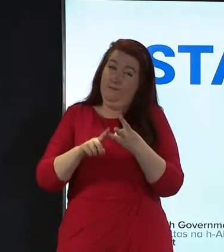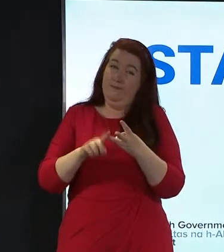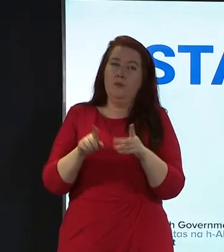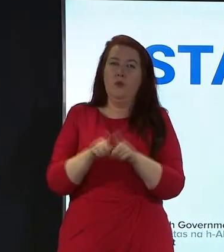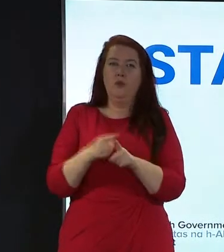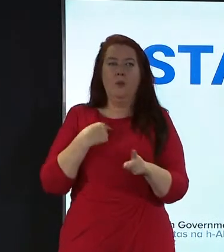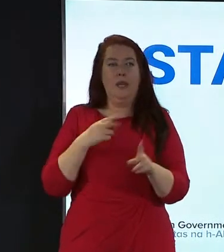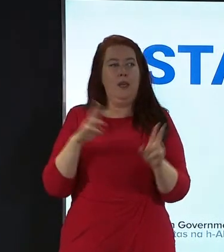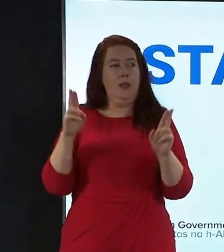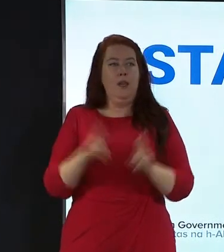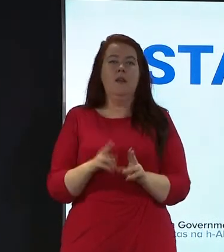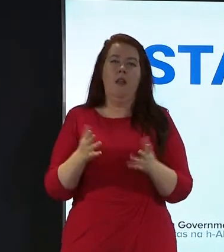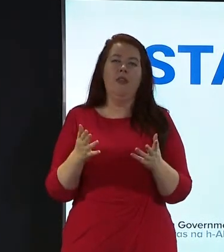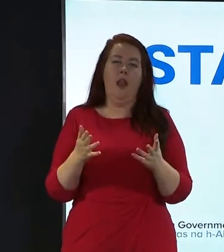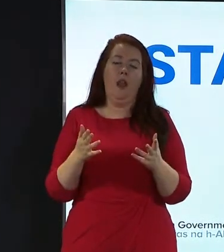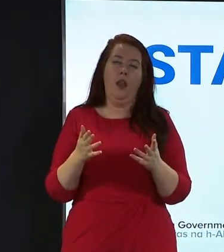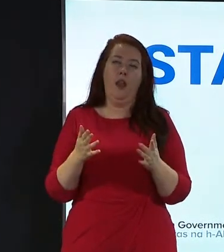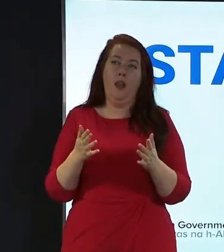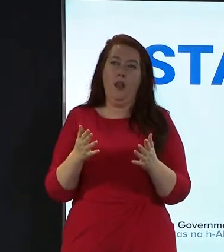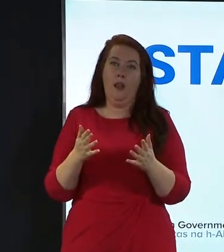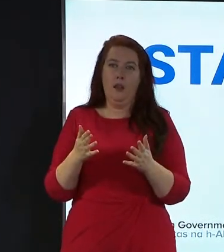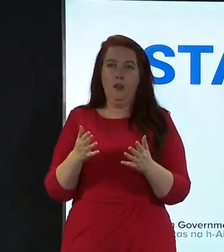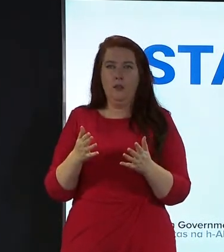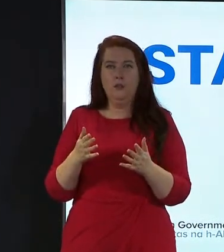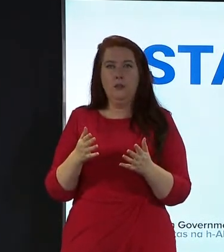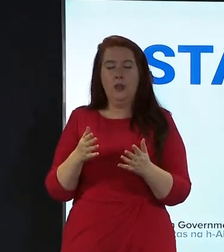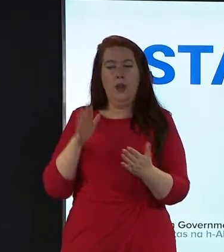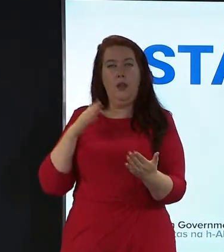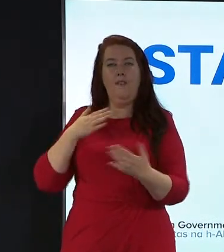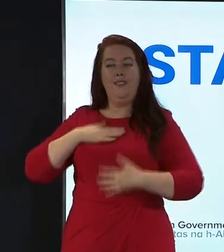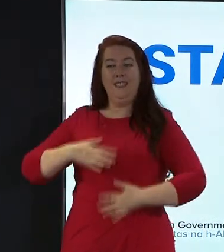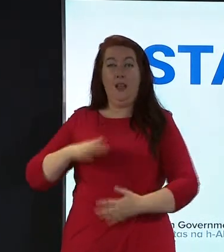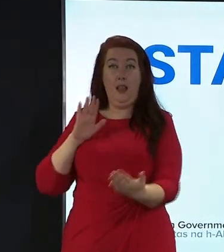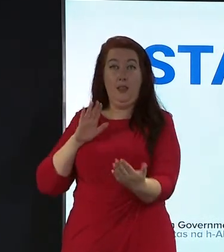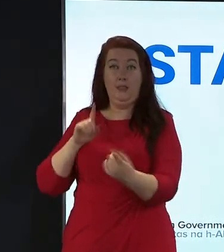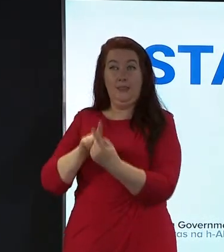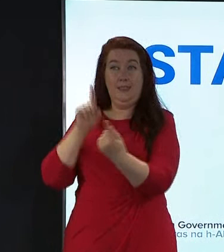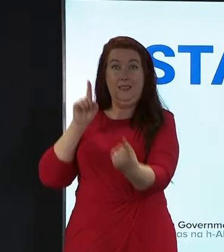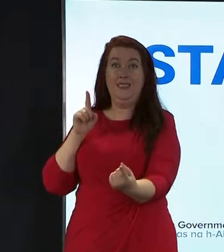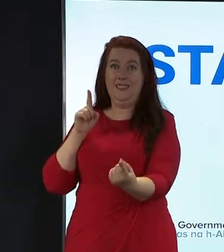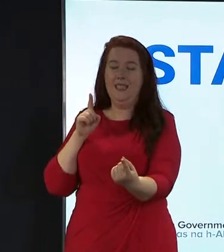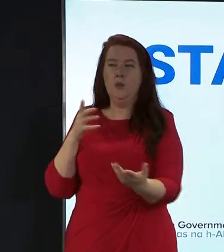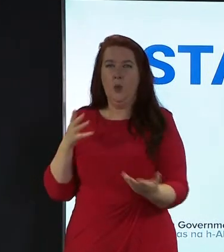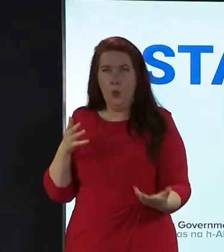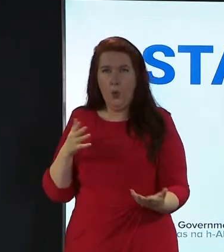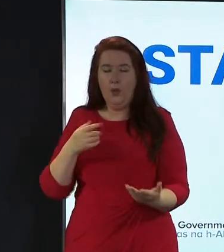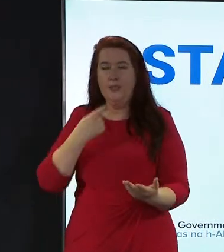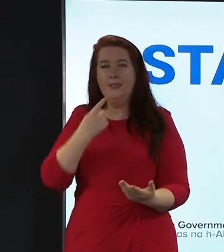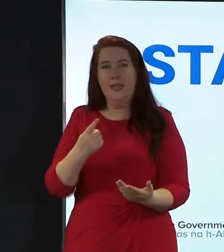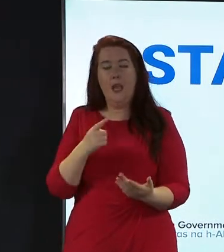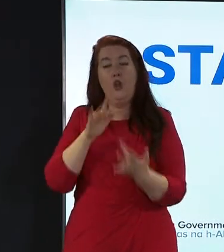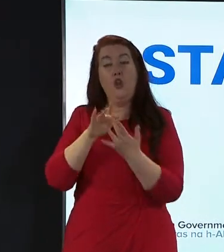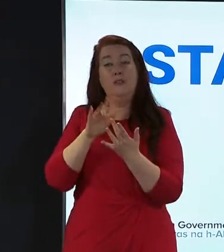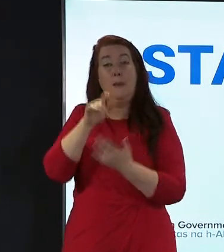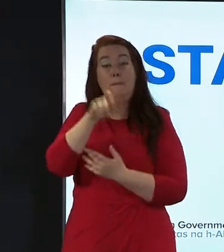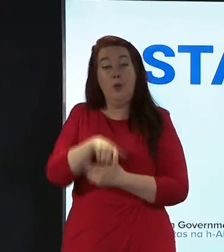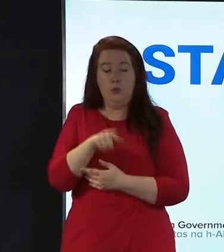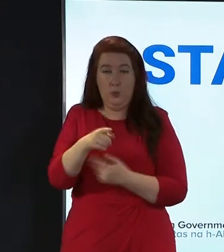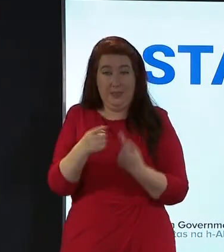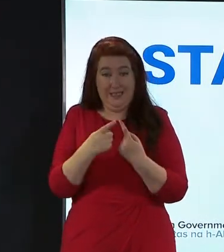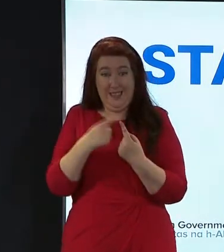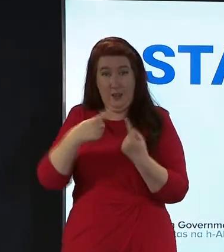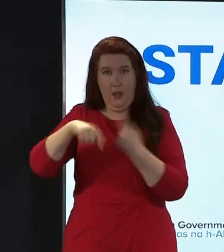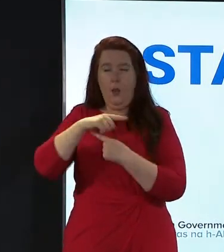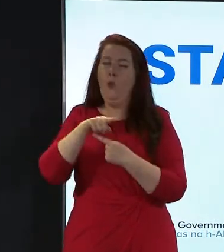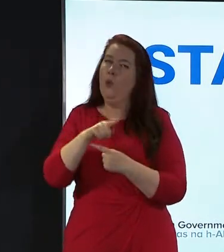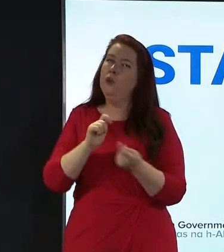then ultimately removing the requirement for physical distancing. What constitutes a contact will change as well. So it's